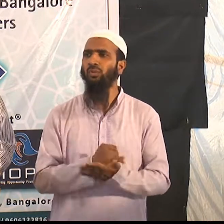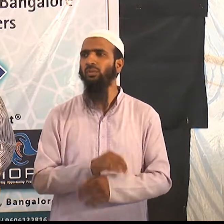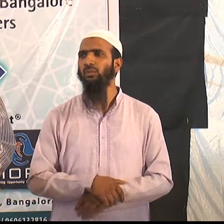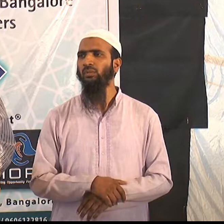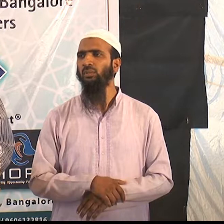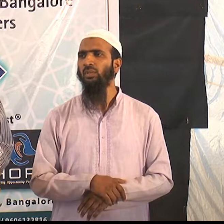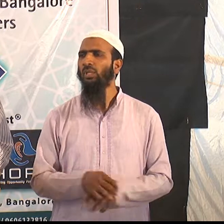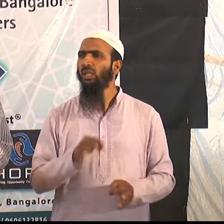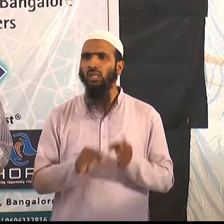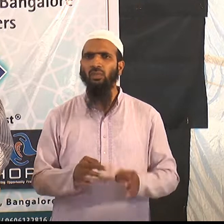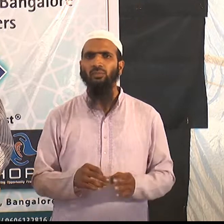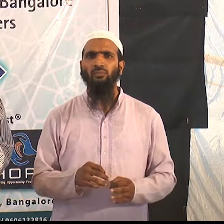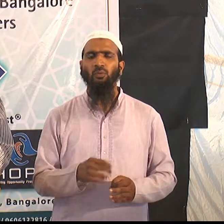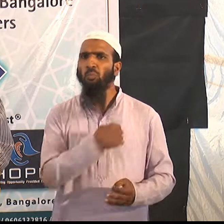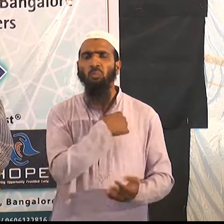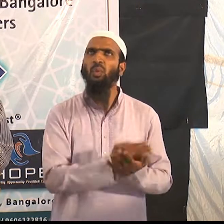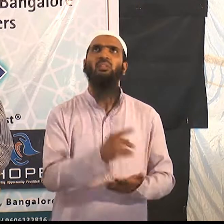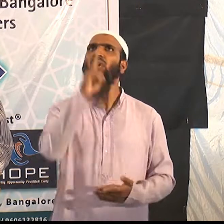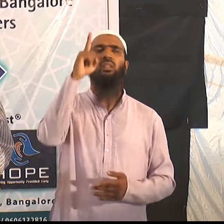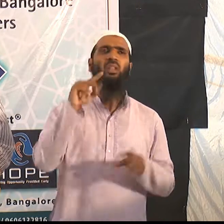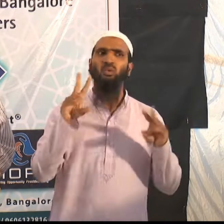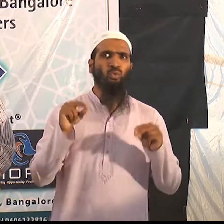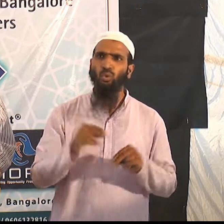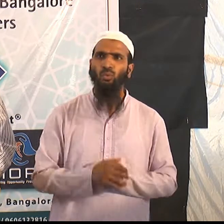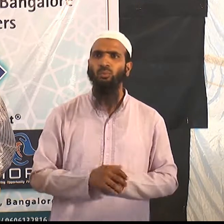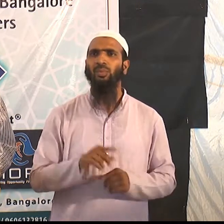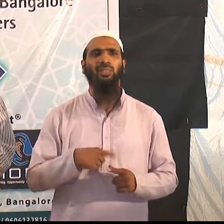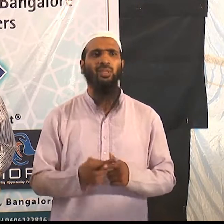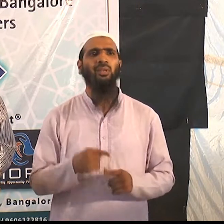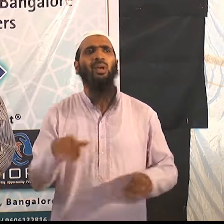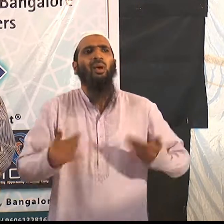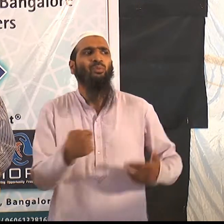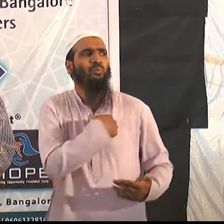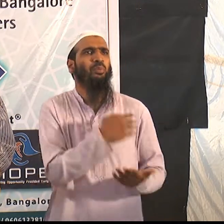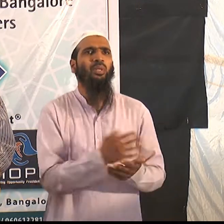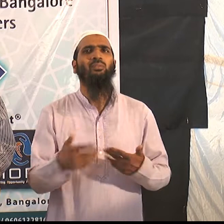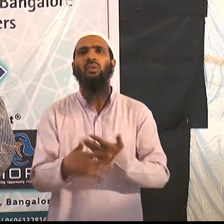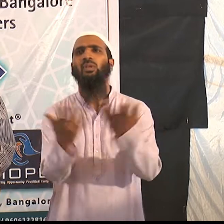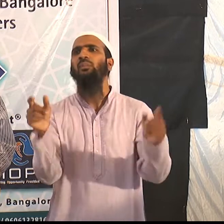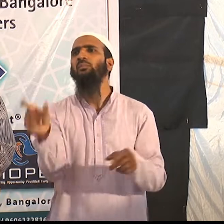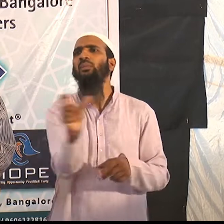Allah or God, you can't be loyal to anybody else in this world.